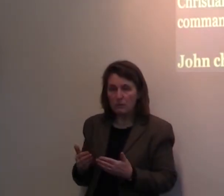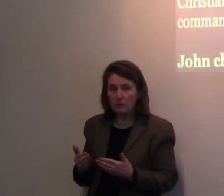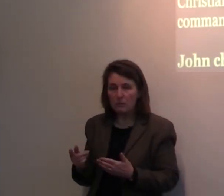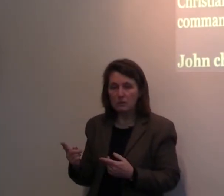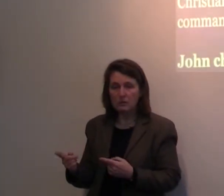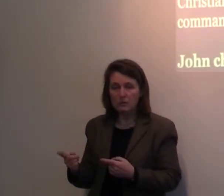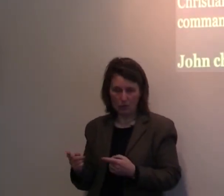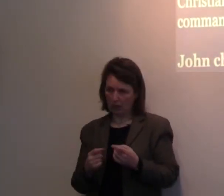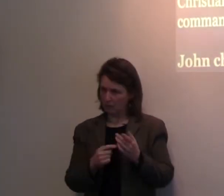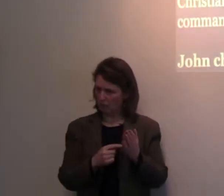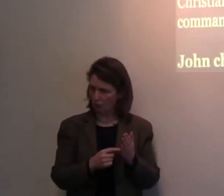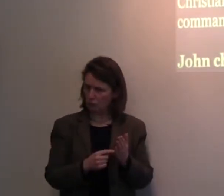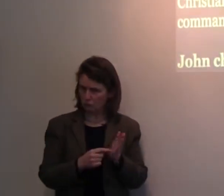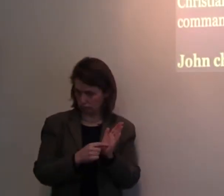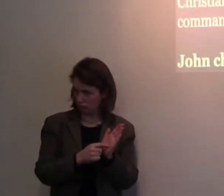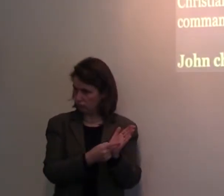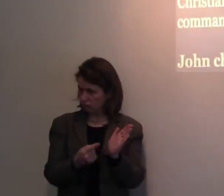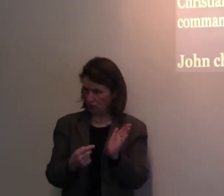Let's read the Lord's commands.